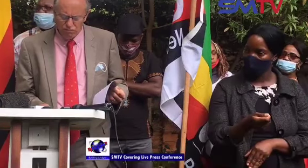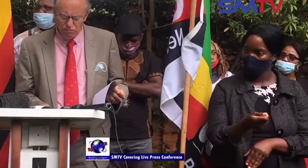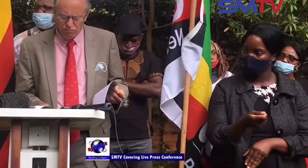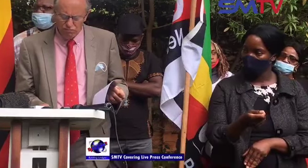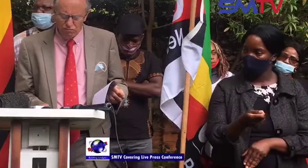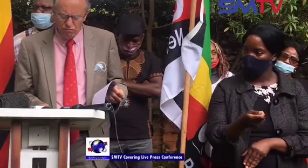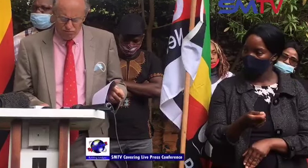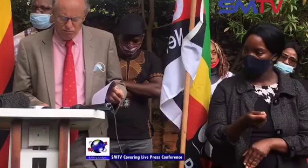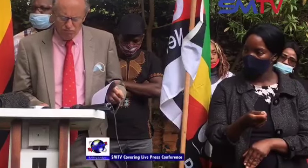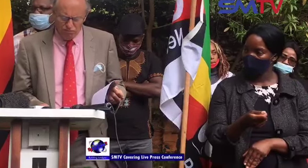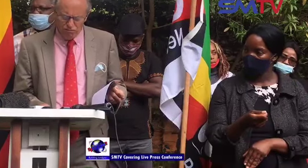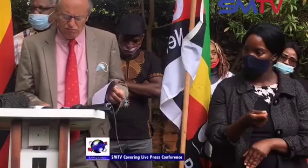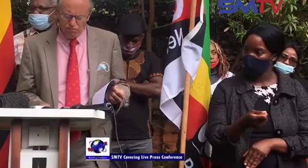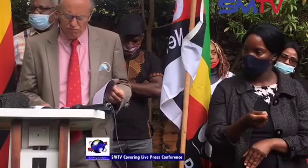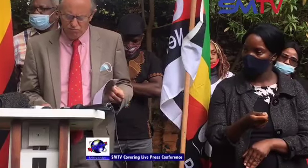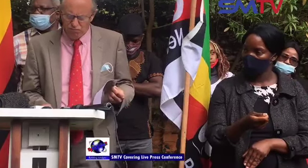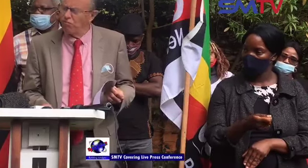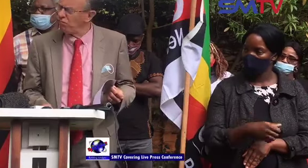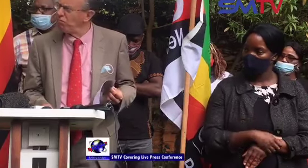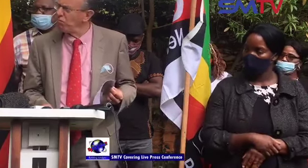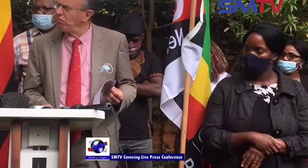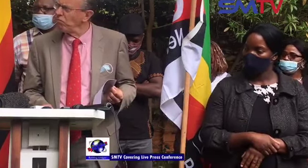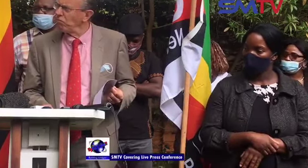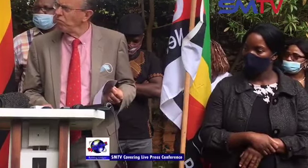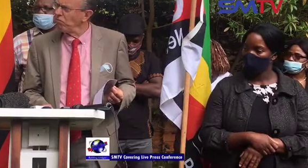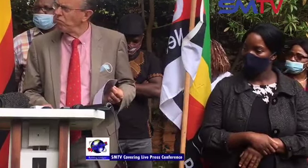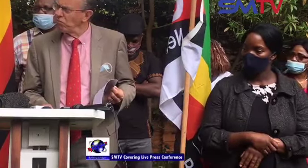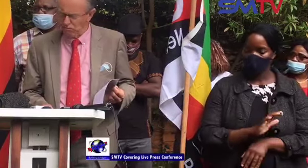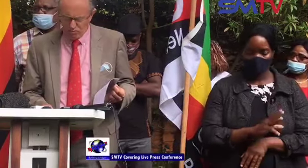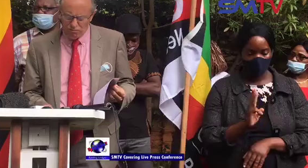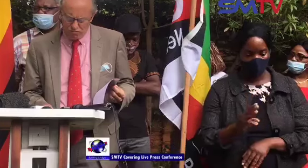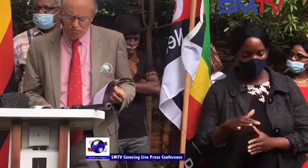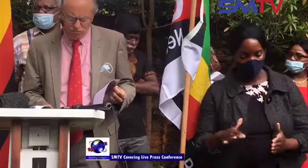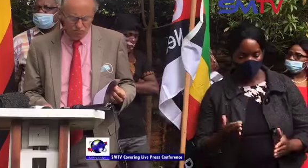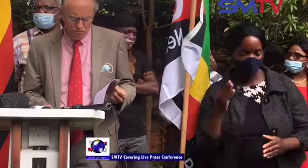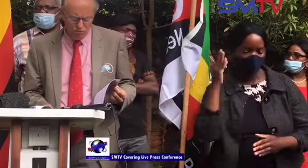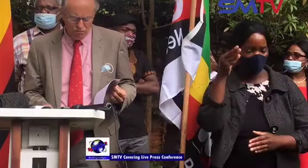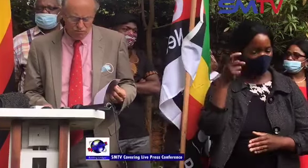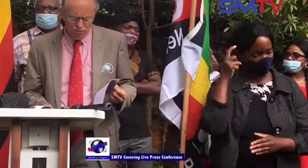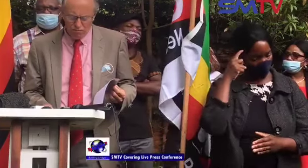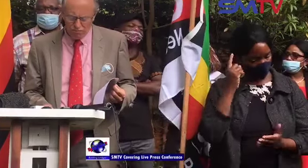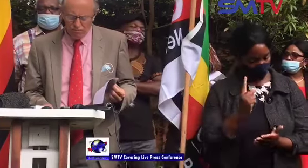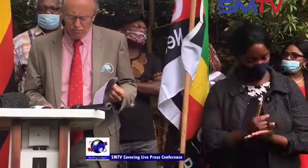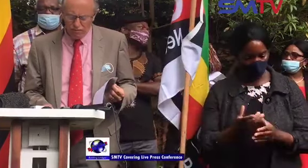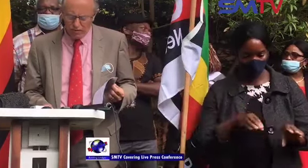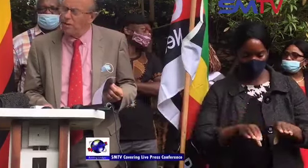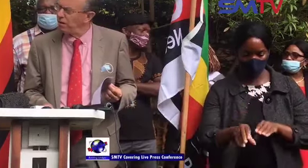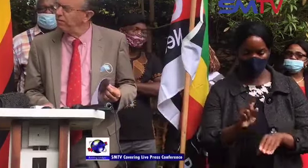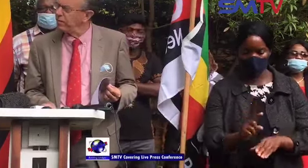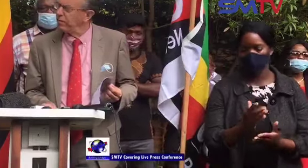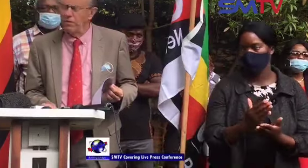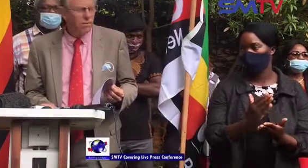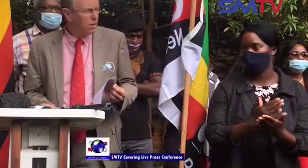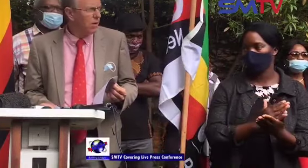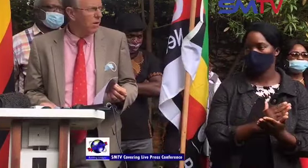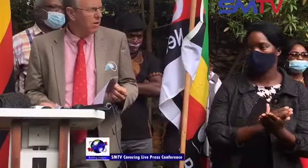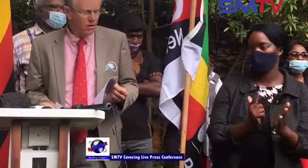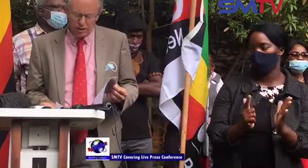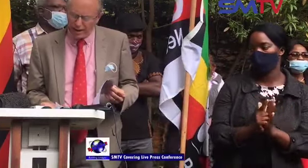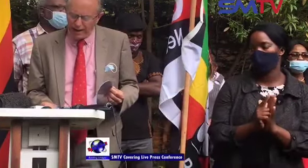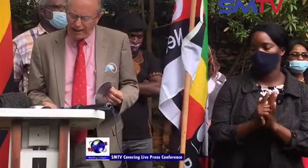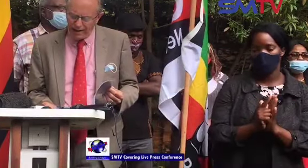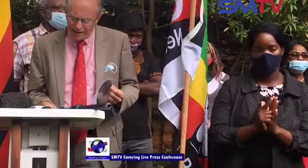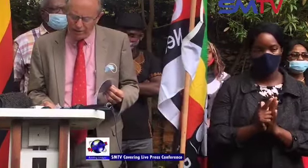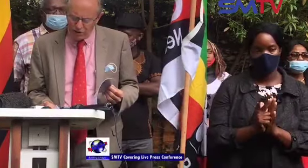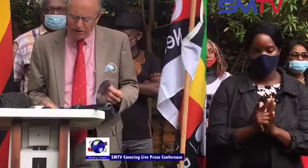the balance at the moment, anything else you can do that way. That would be at least a few aspects. Just a small...